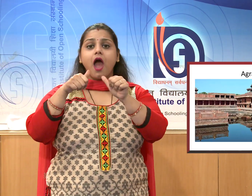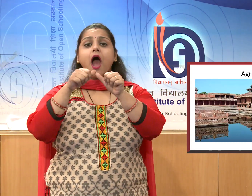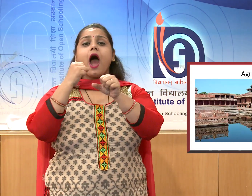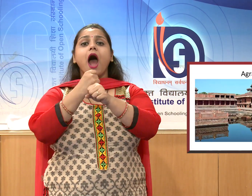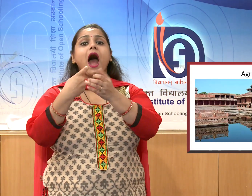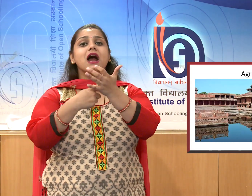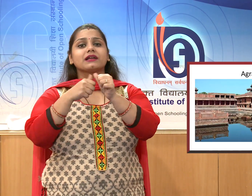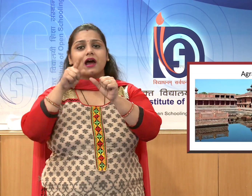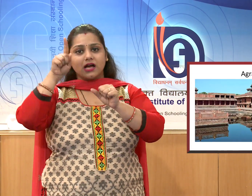Agra,